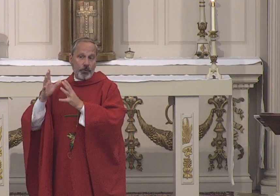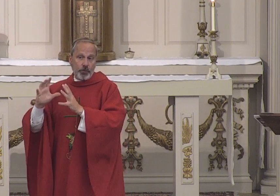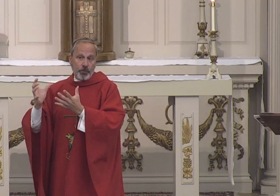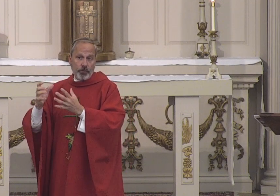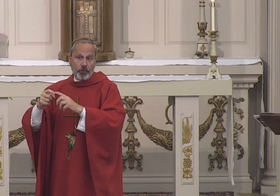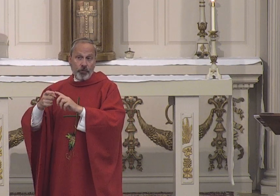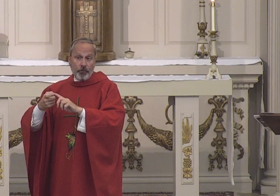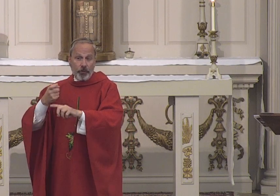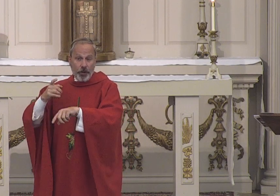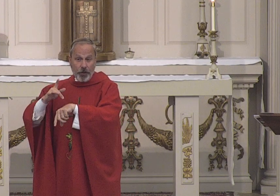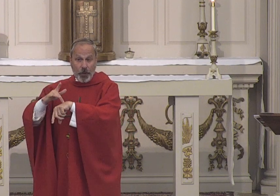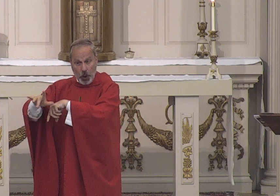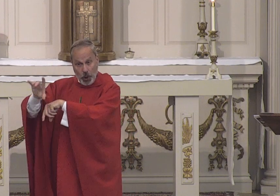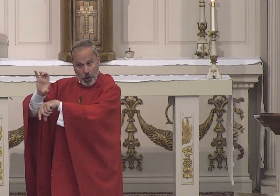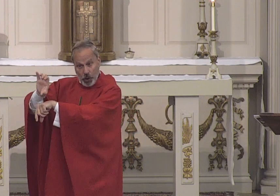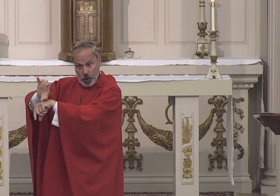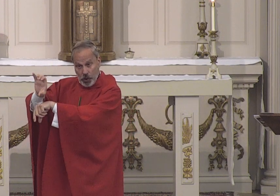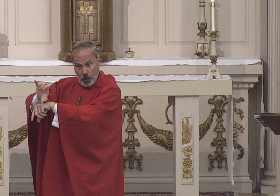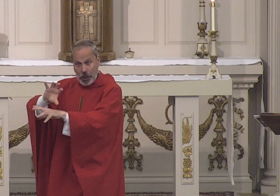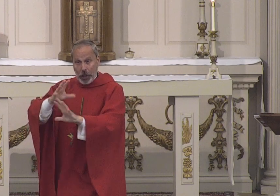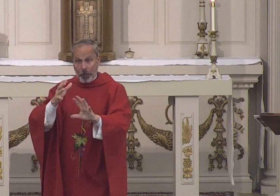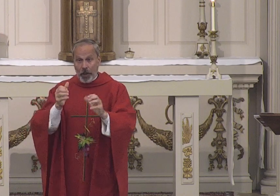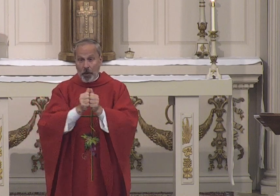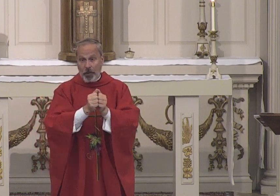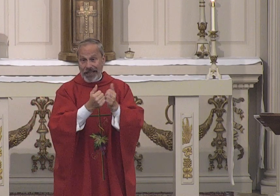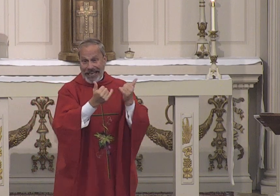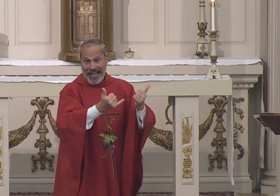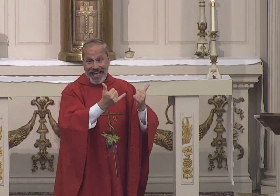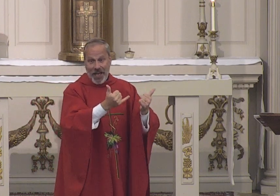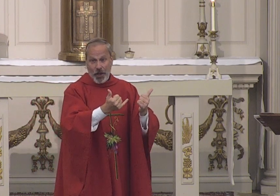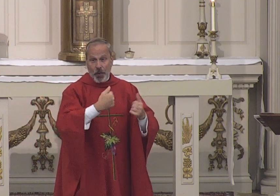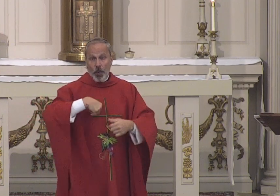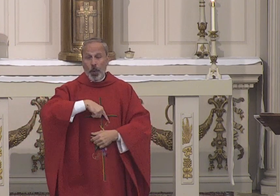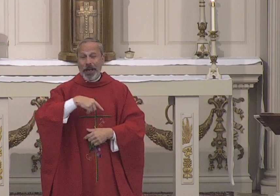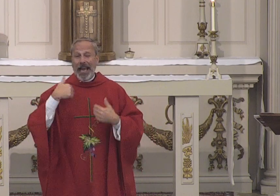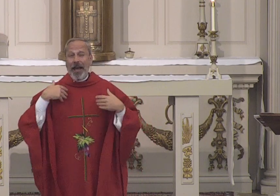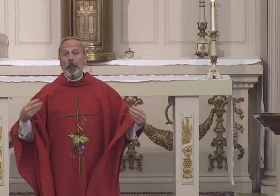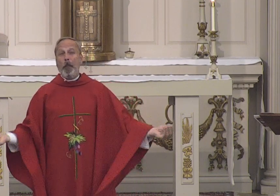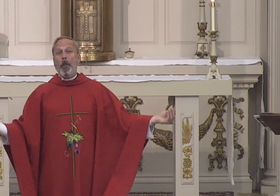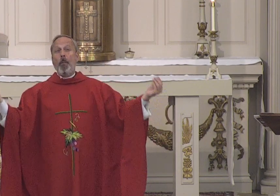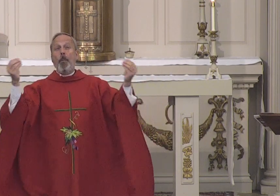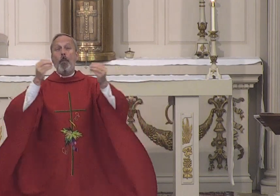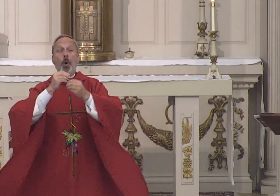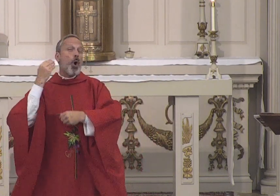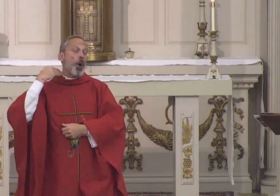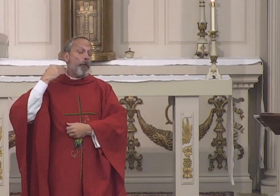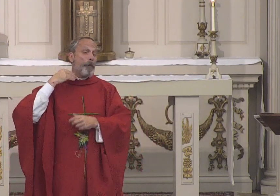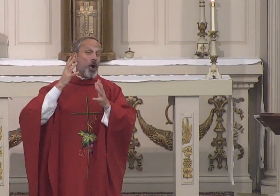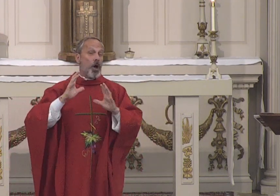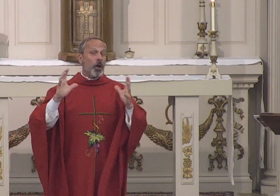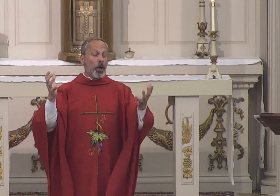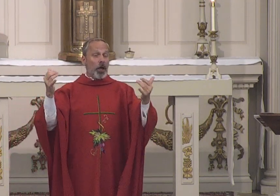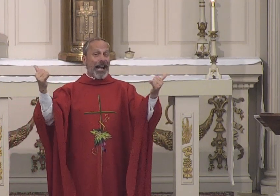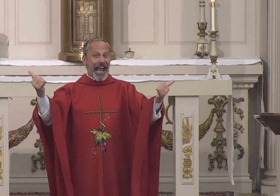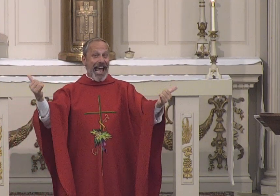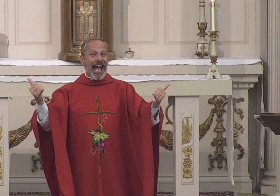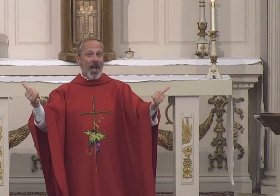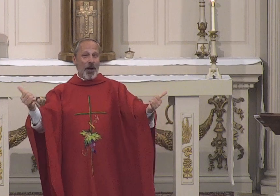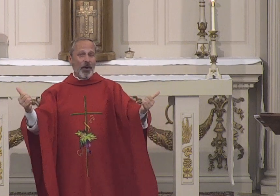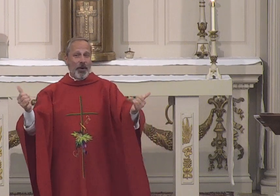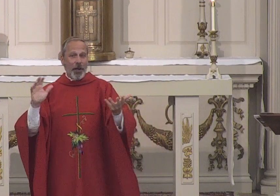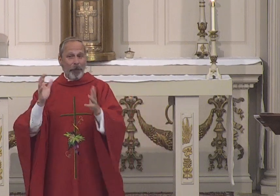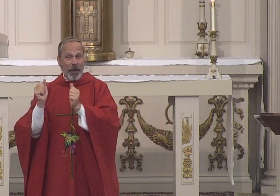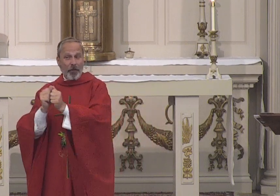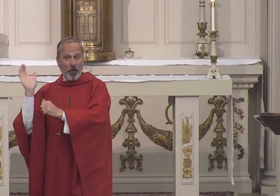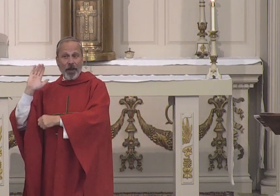If we study the number of martyrs from the early church compared to the number of martyrs now, we have so many more